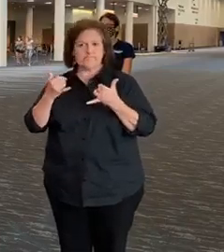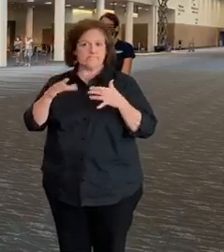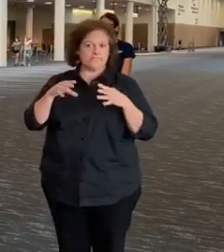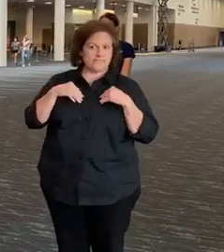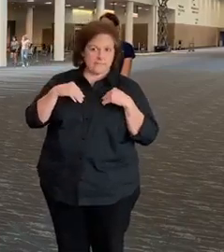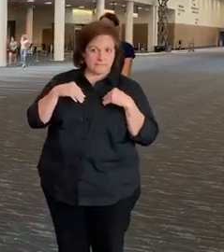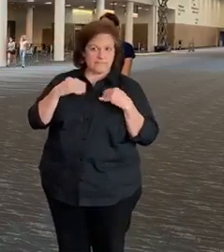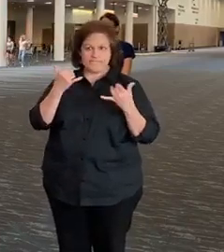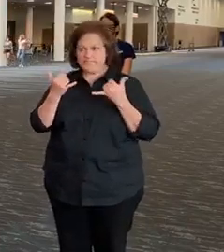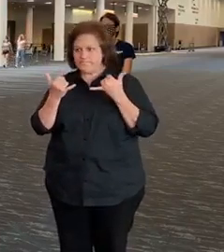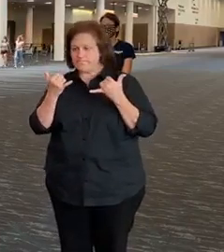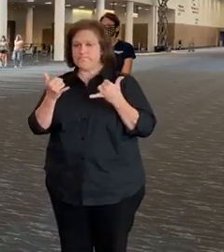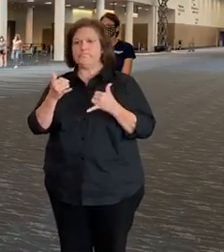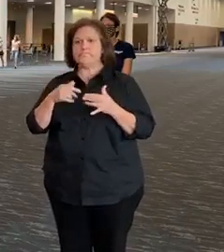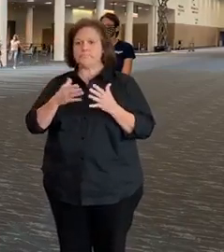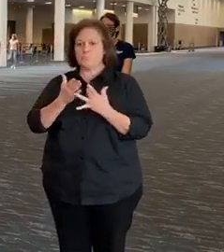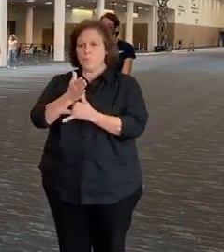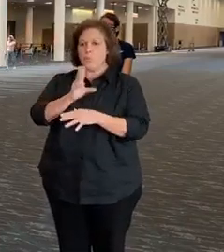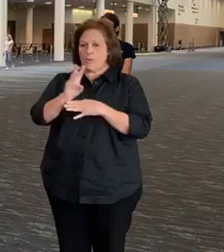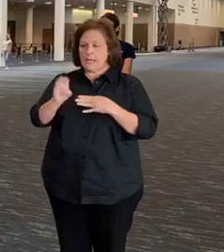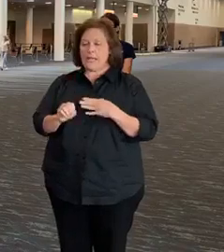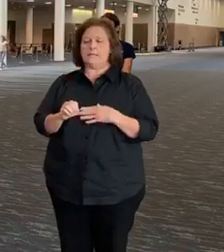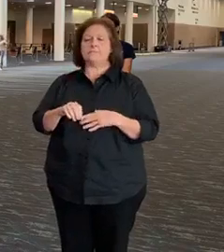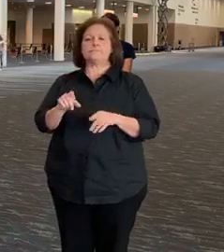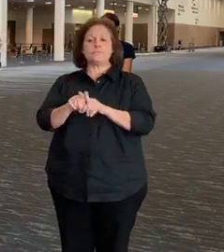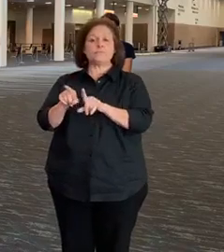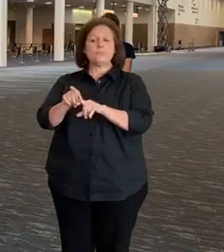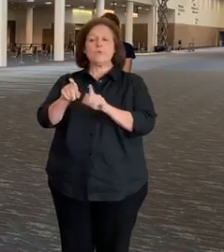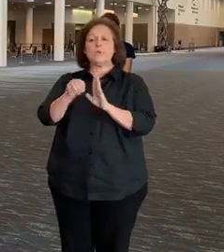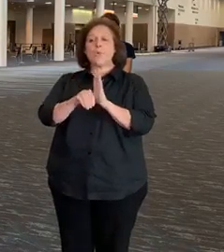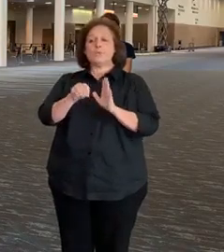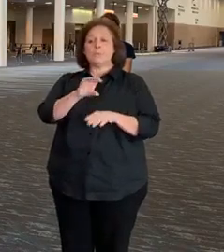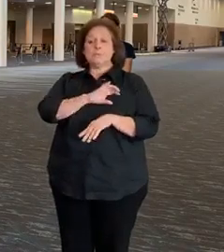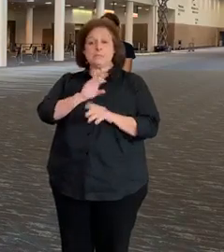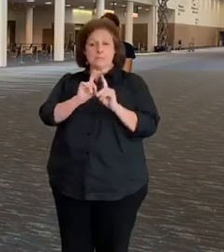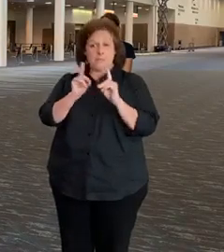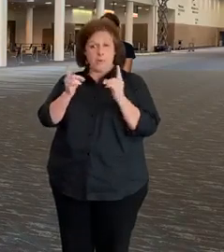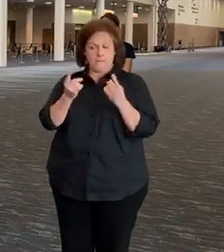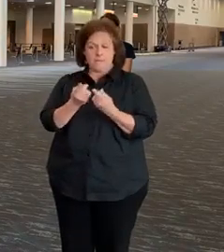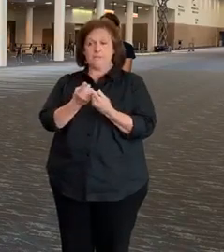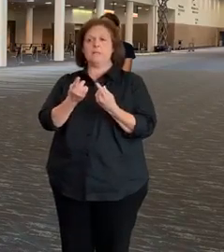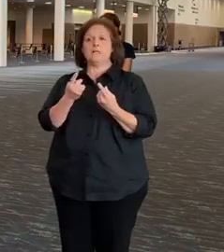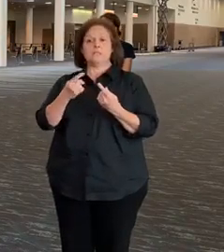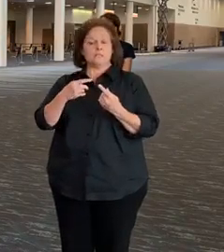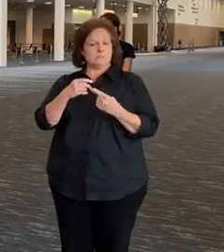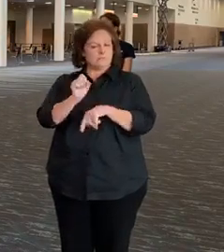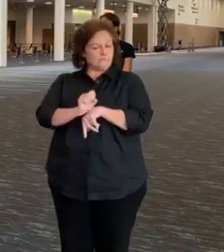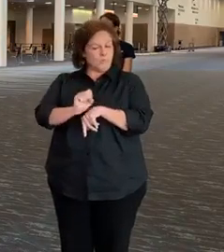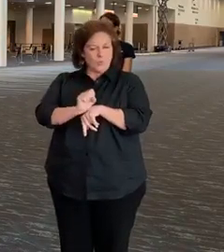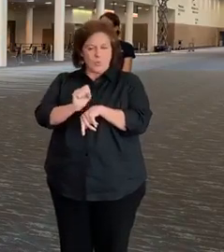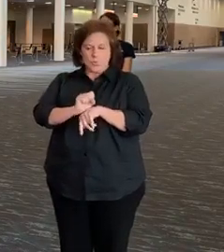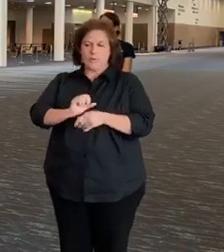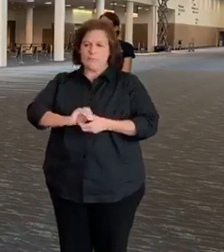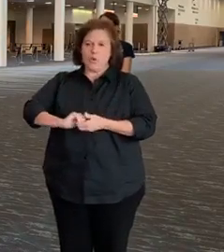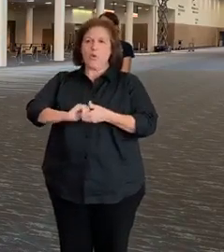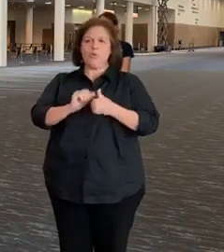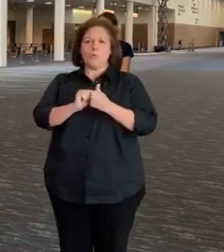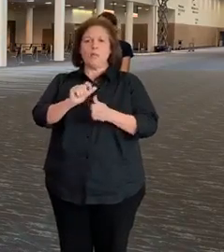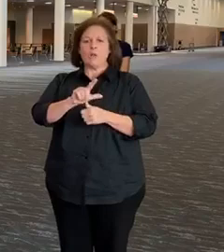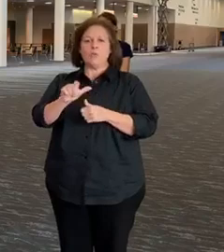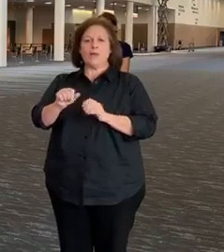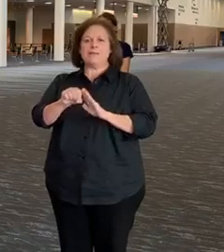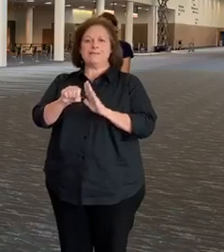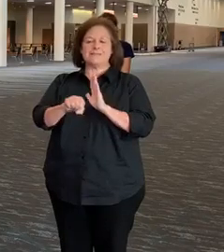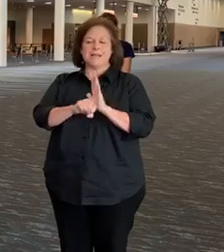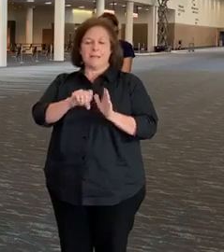the weekend. That also includes our New Orleans Police Department that has been boots on the ground in partnership with the